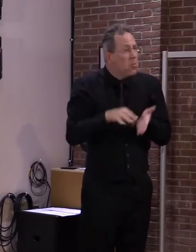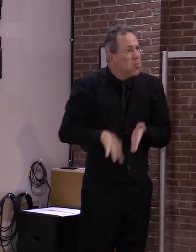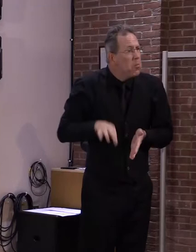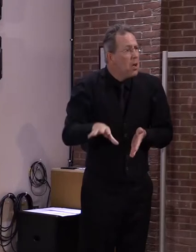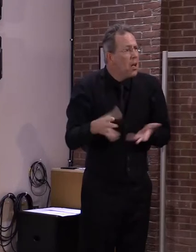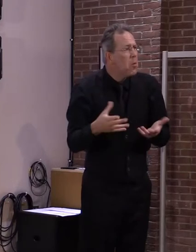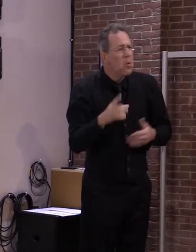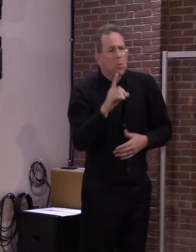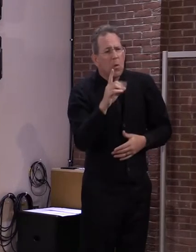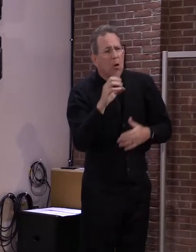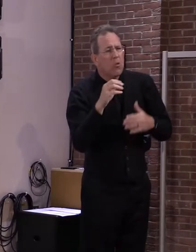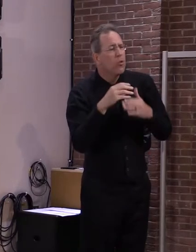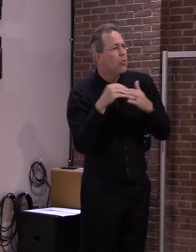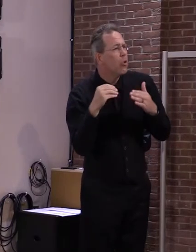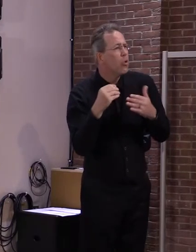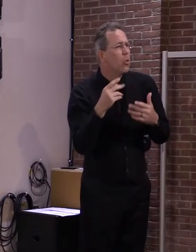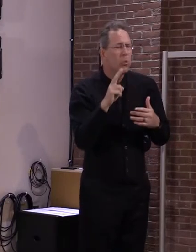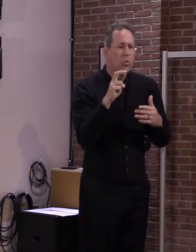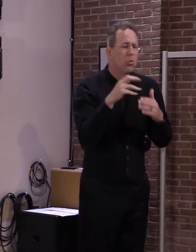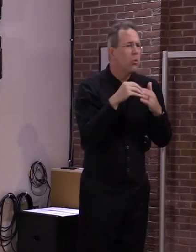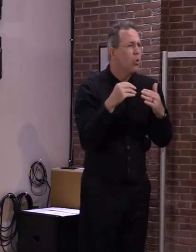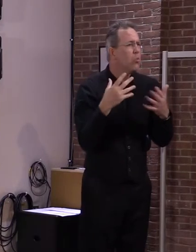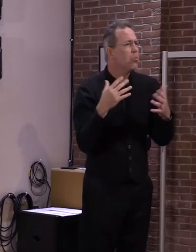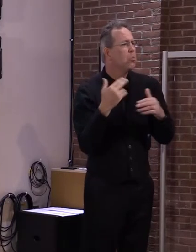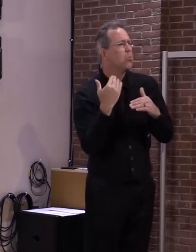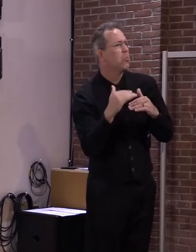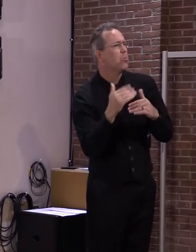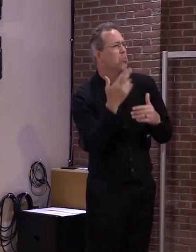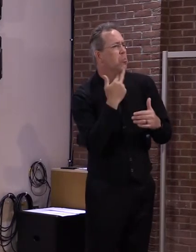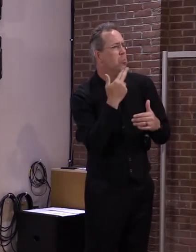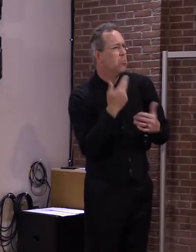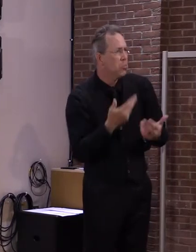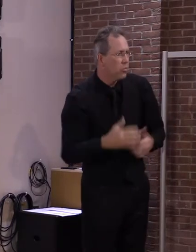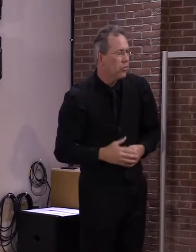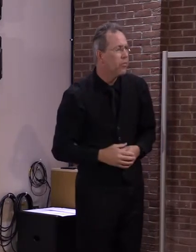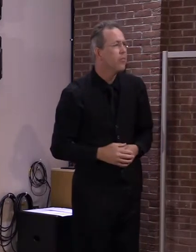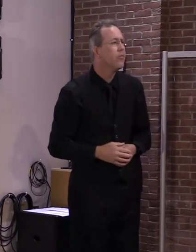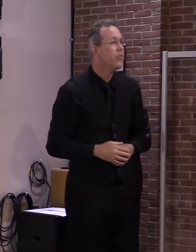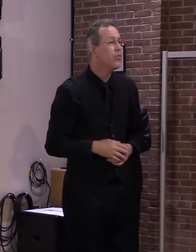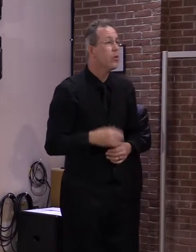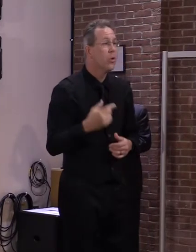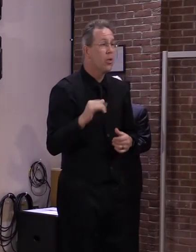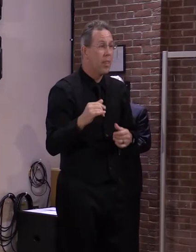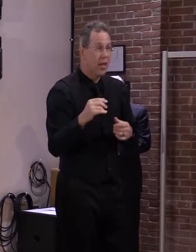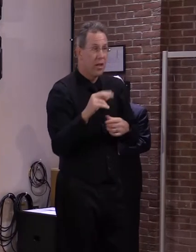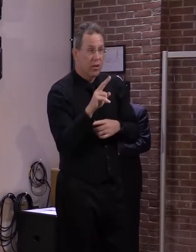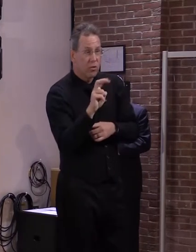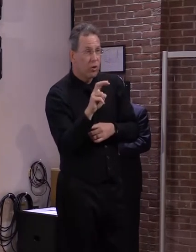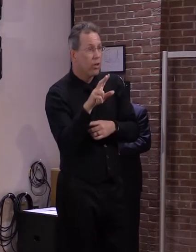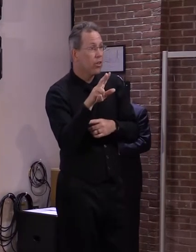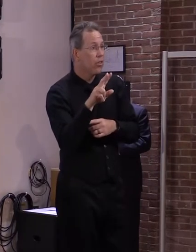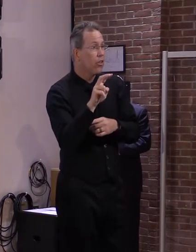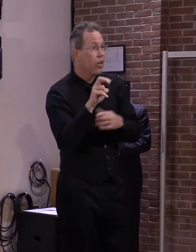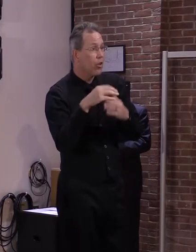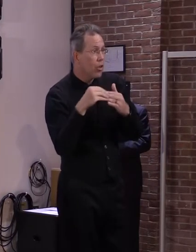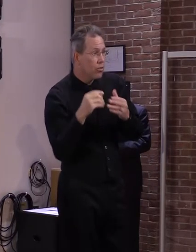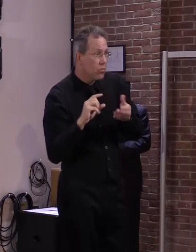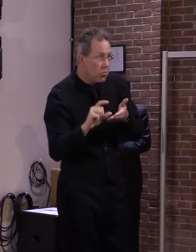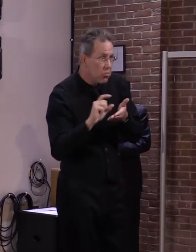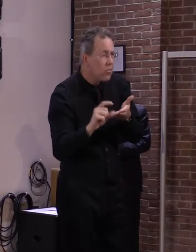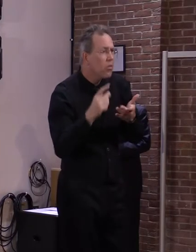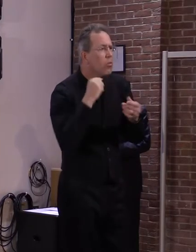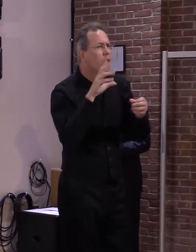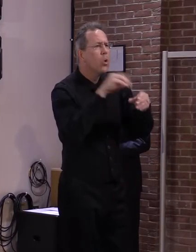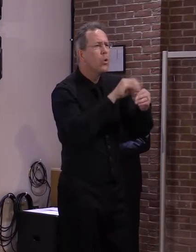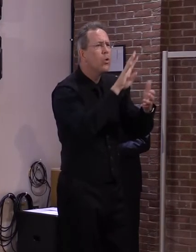programs are expected to add 238 weeks in total to their schedules, with an average increase of 3 days per week and